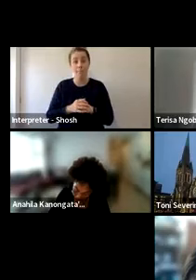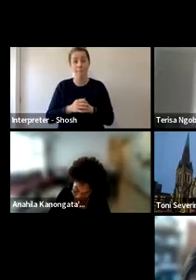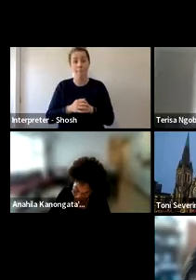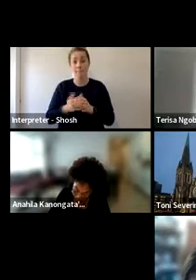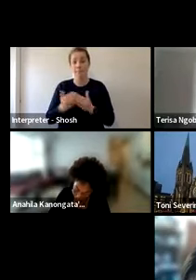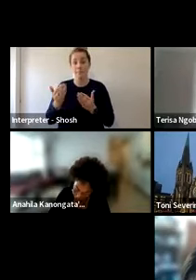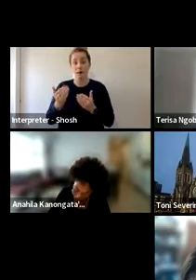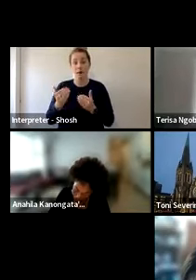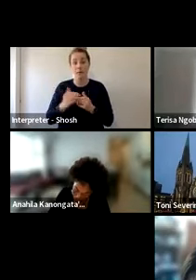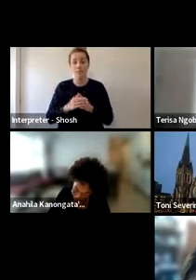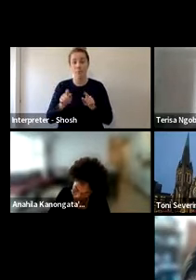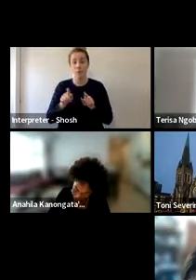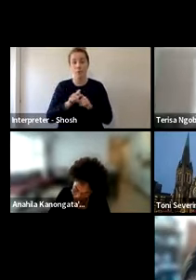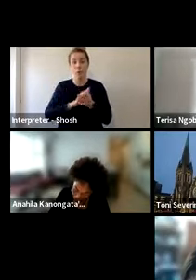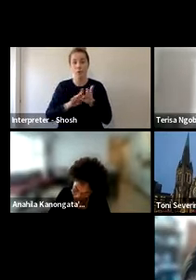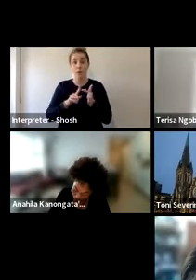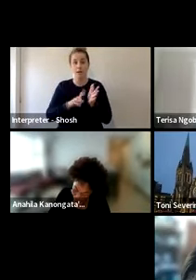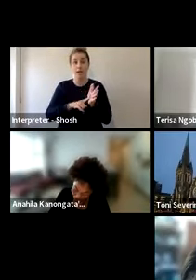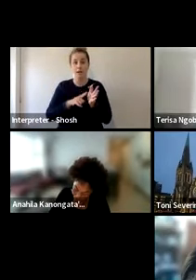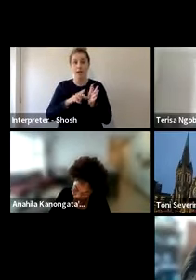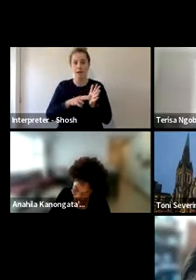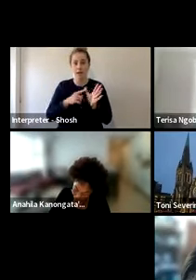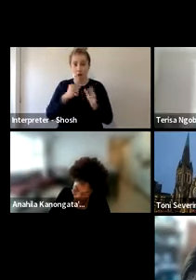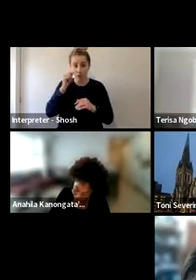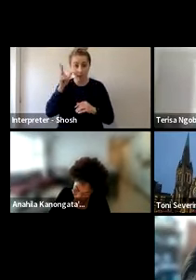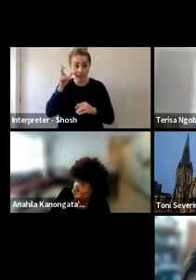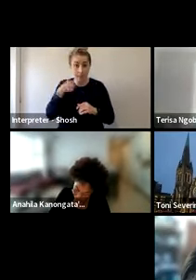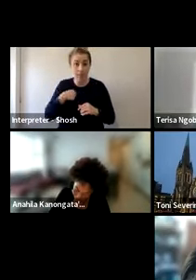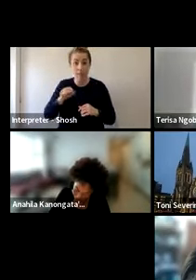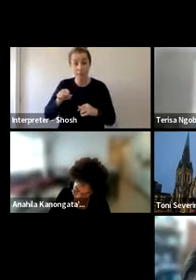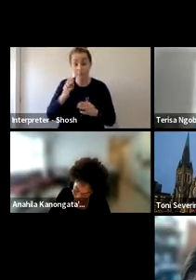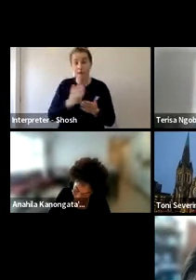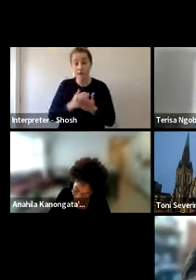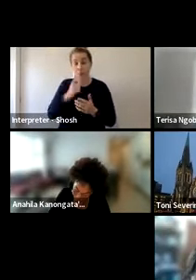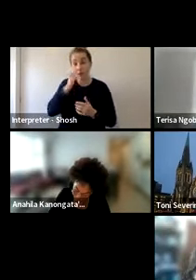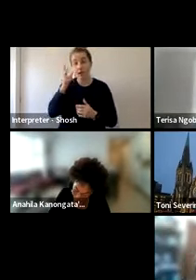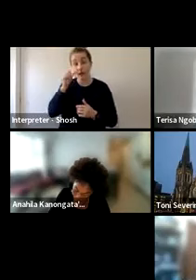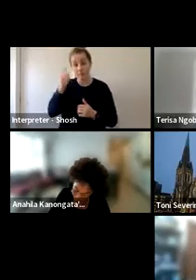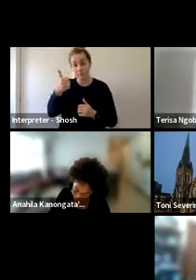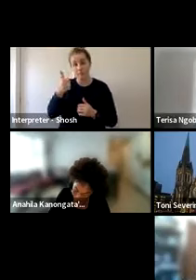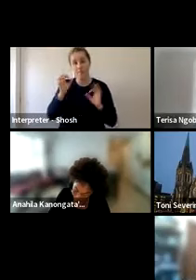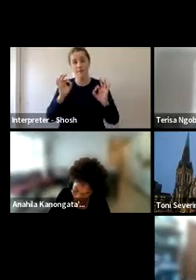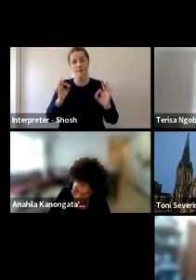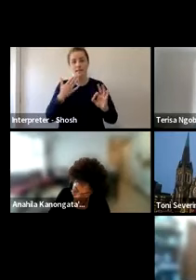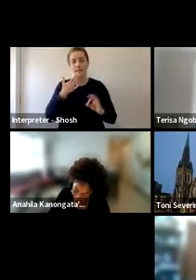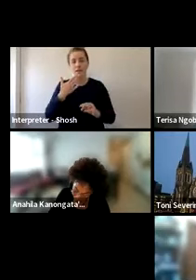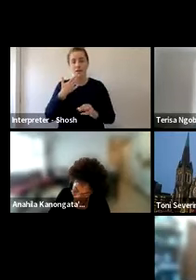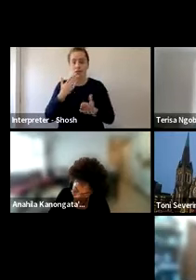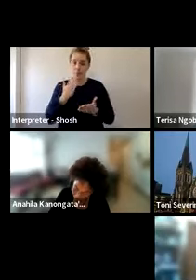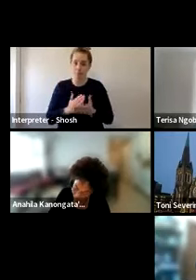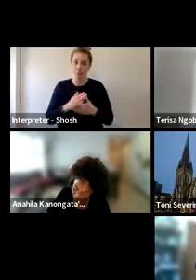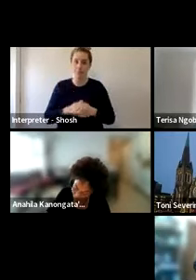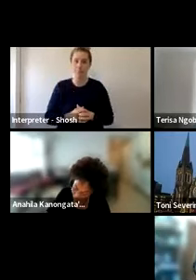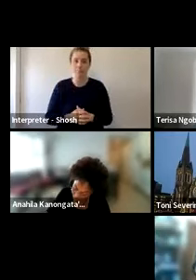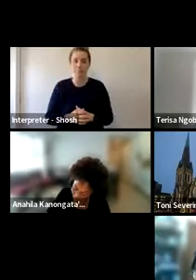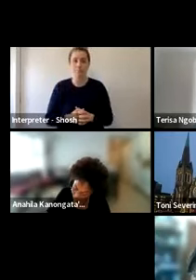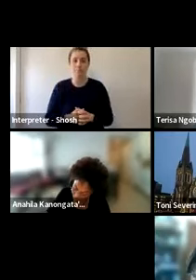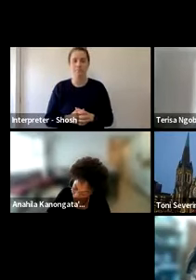welcome to Helena. Thank you. Can you hear me? Yes, we absolutely can. Fantastic. Thank you for that.